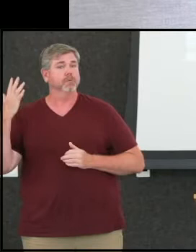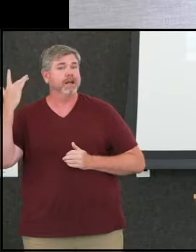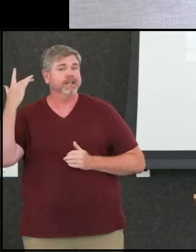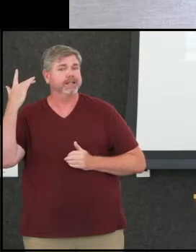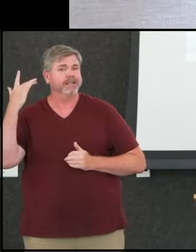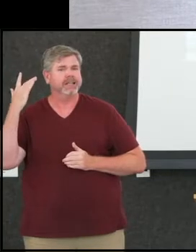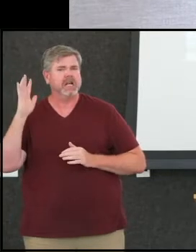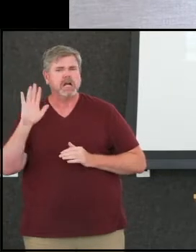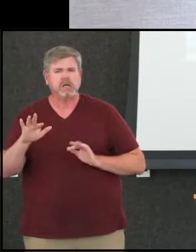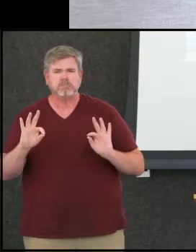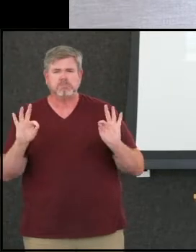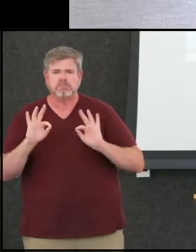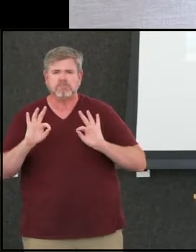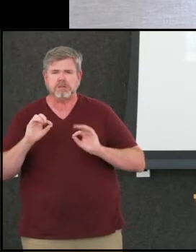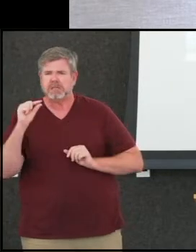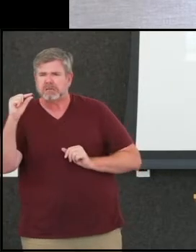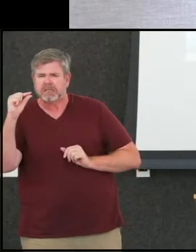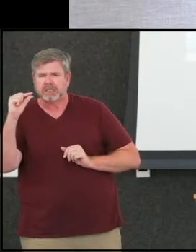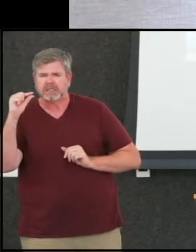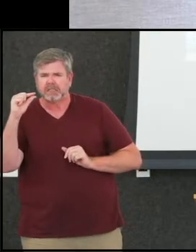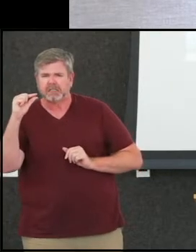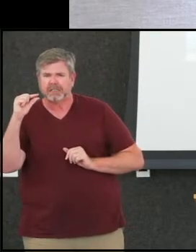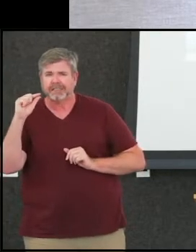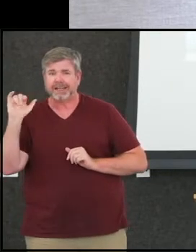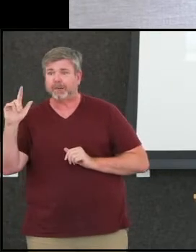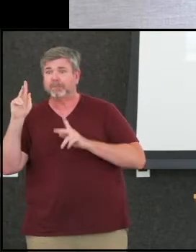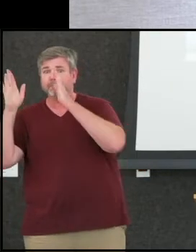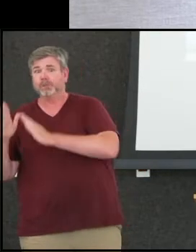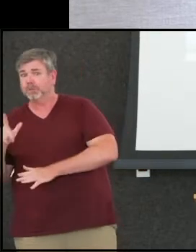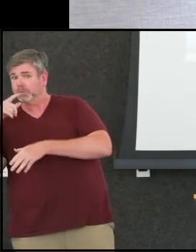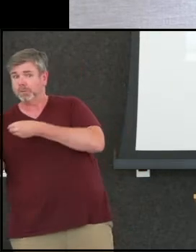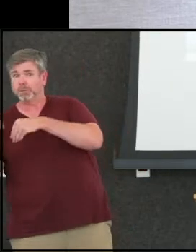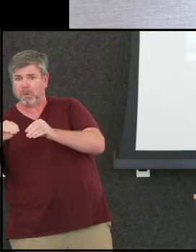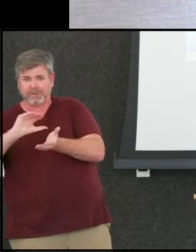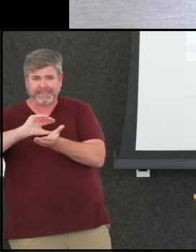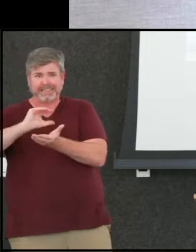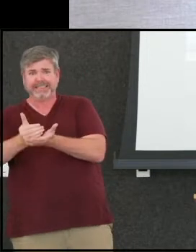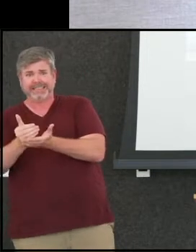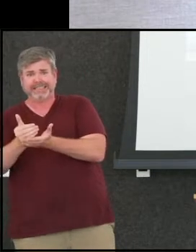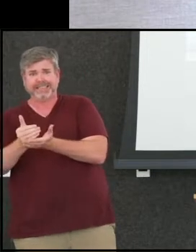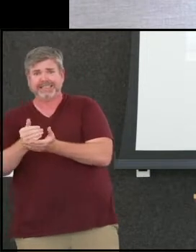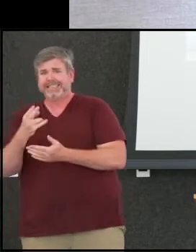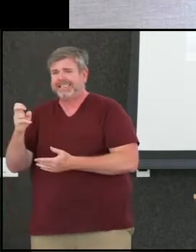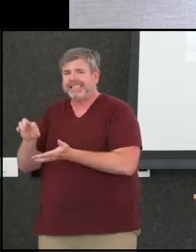he had been sold, 5 times the amount of fentanyl that would